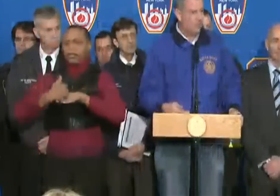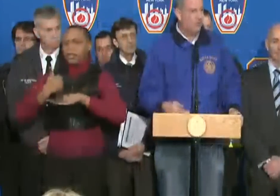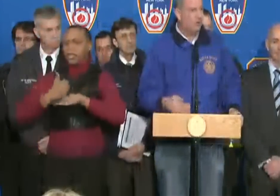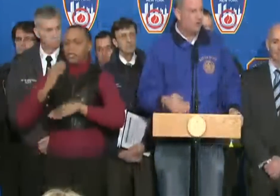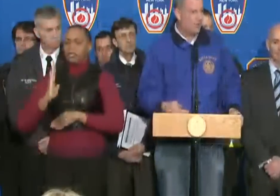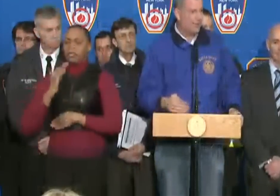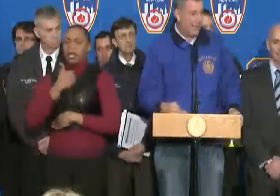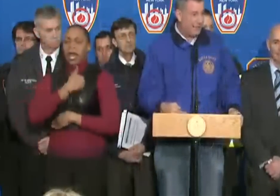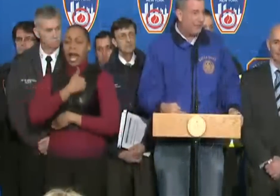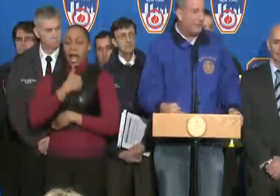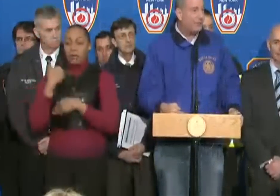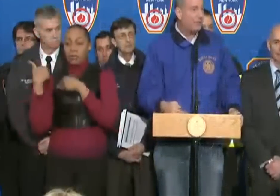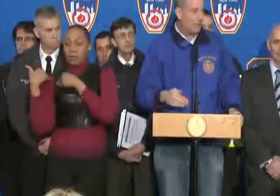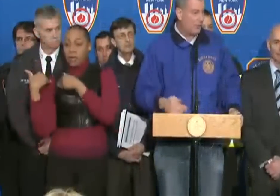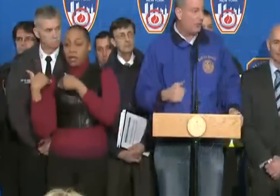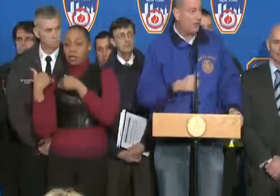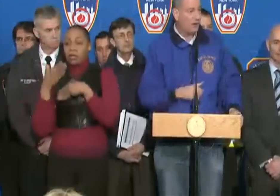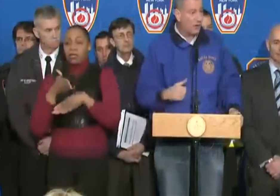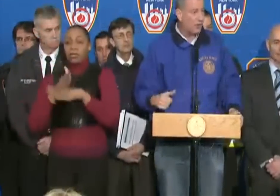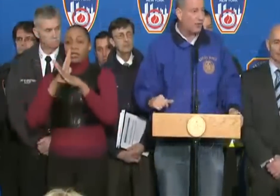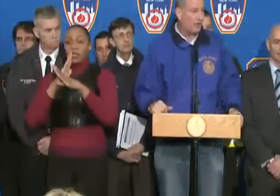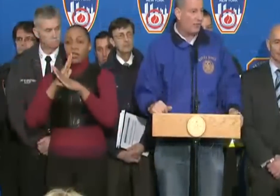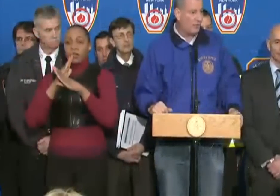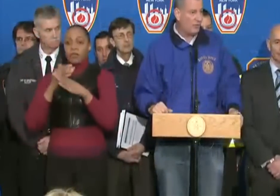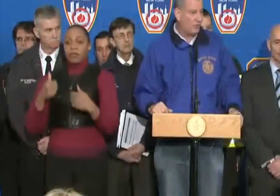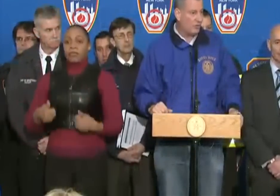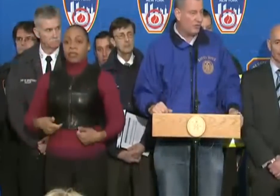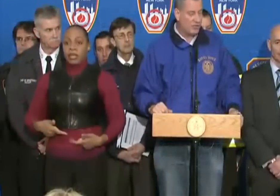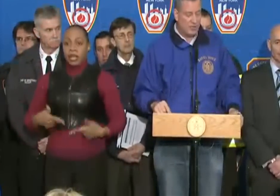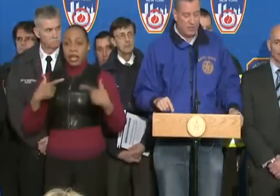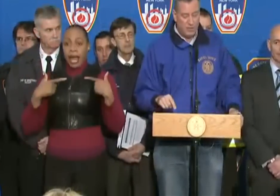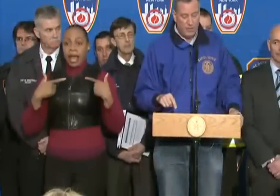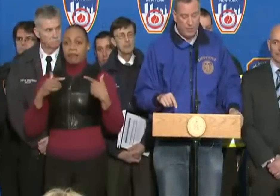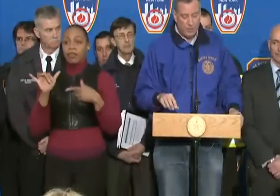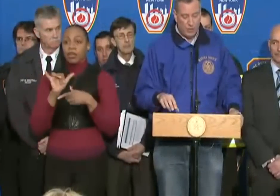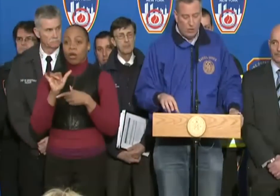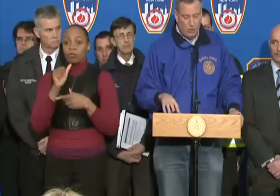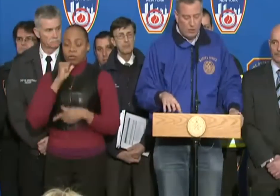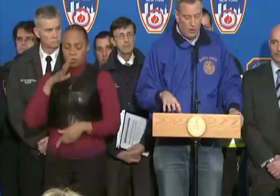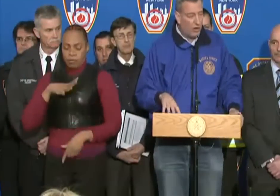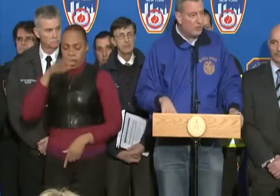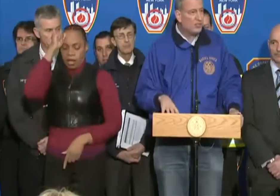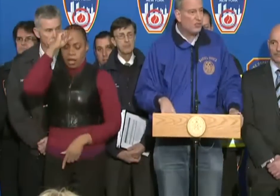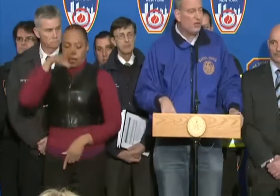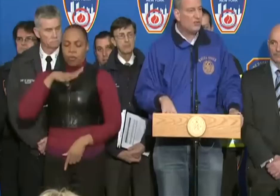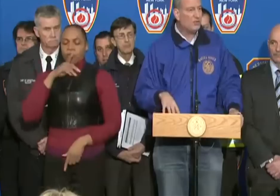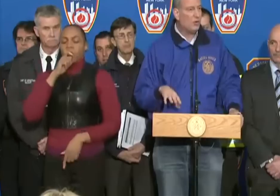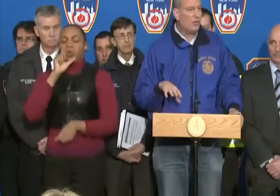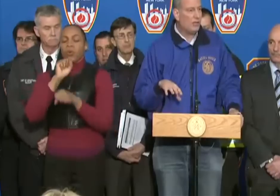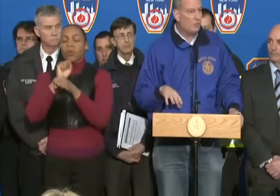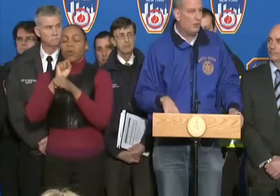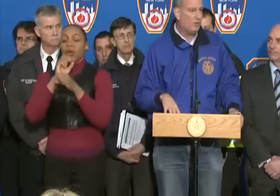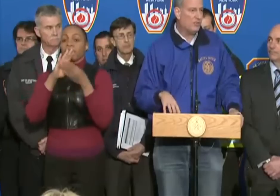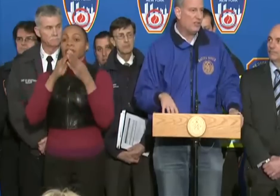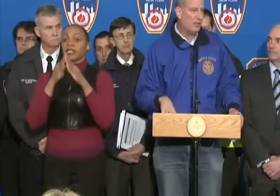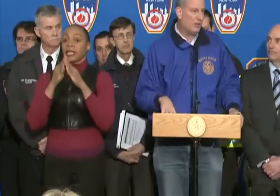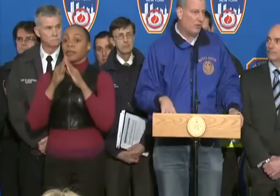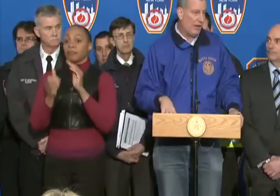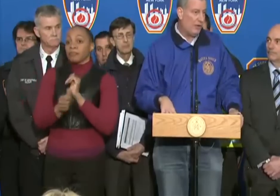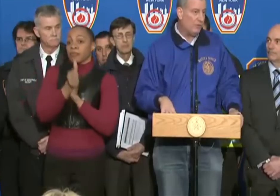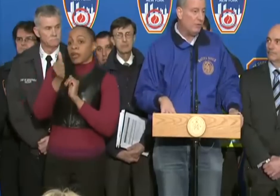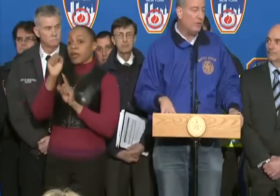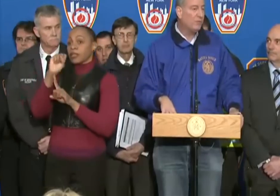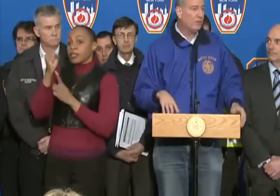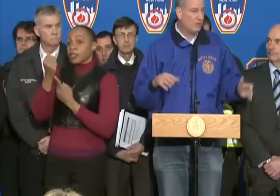to preserve and protect life, including the hardworking men and women who work for the city. There are other situations where we can put personnel